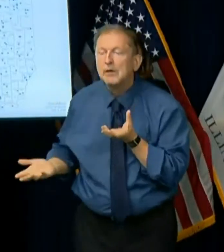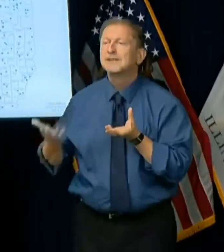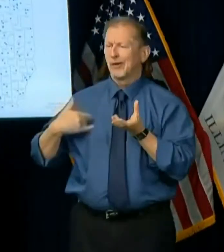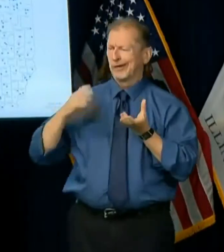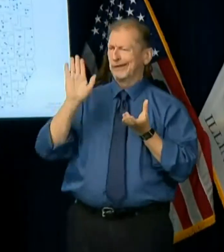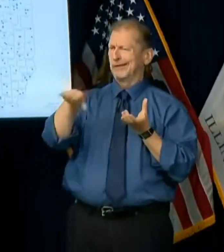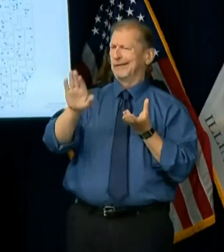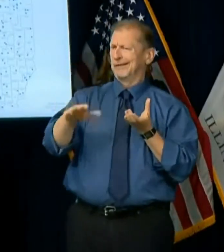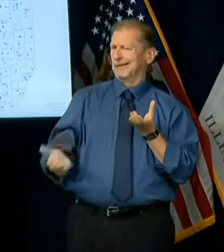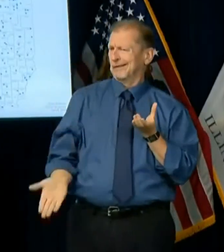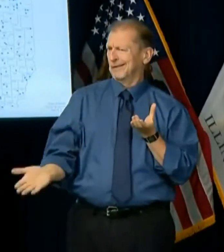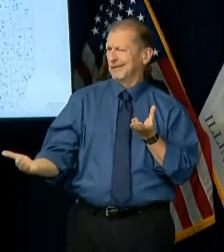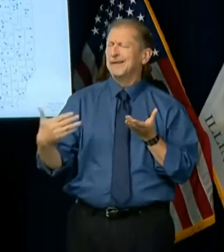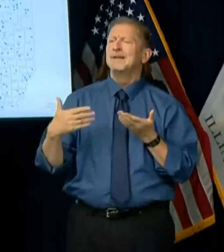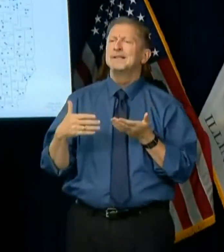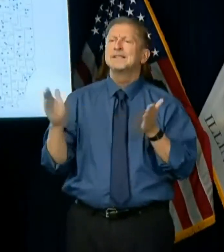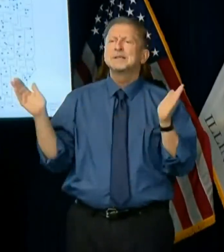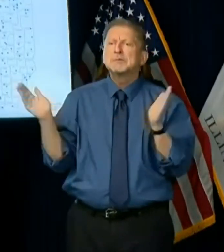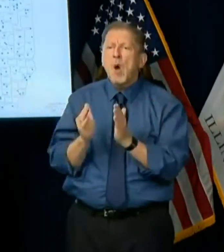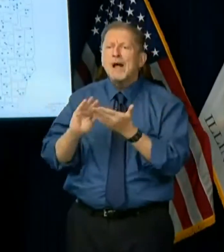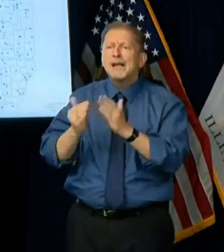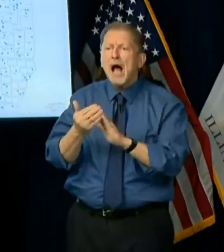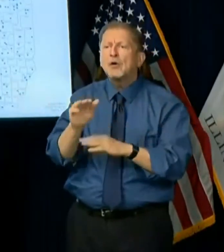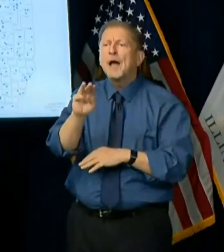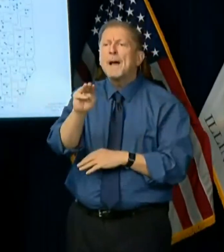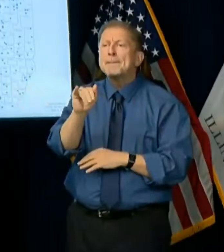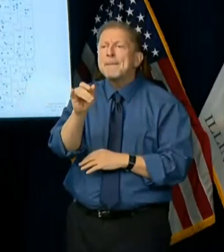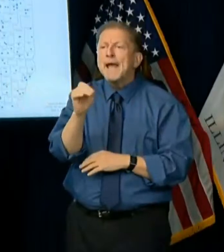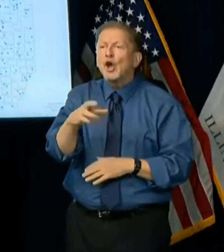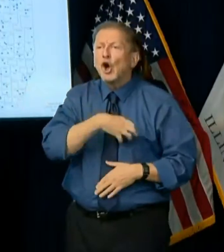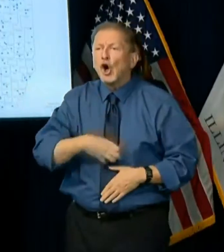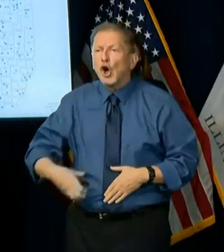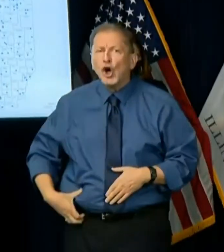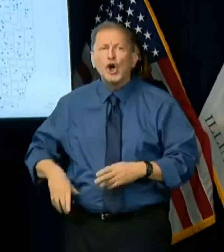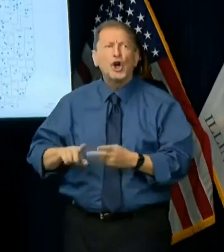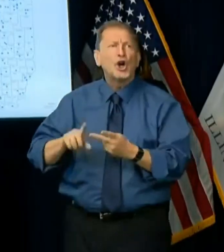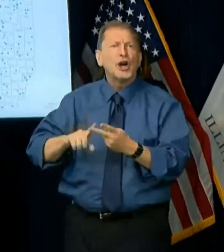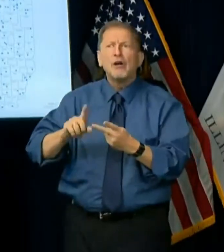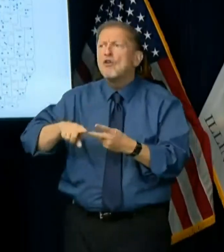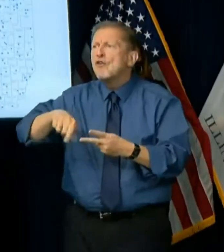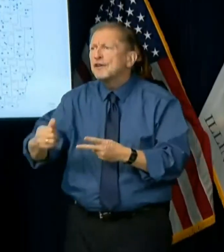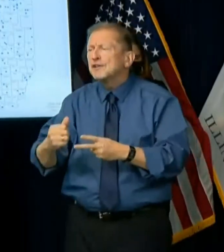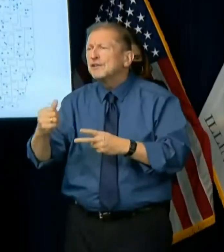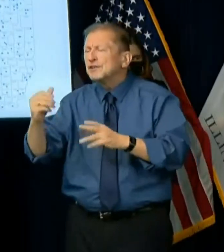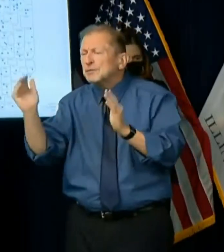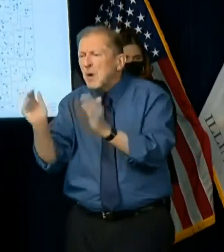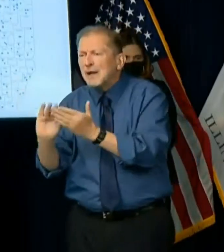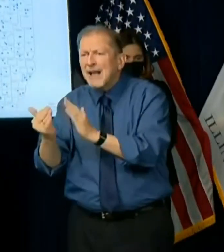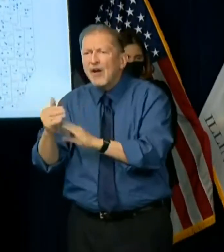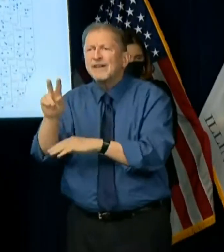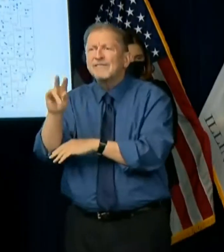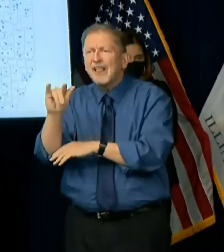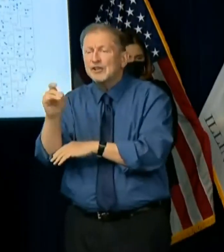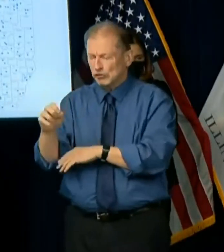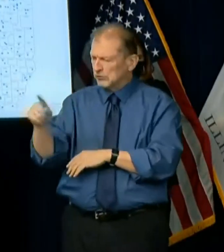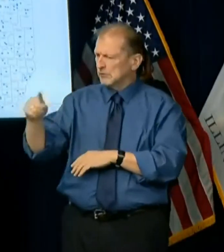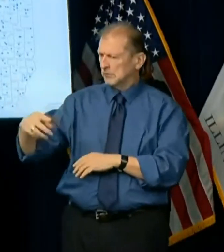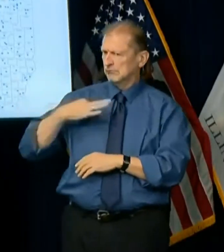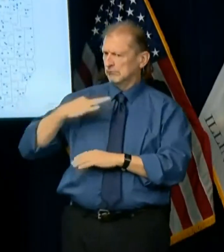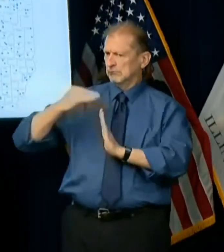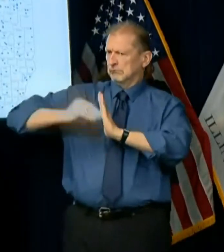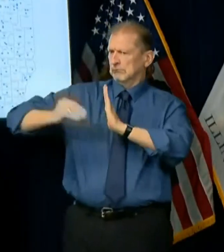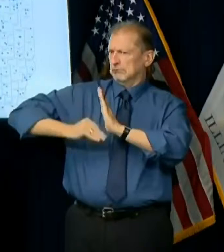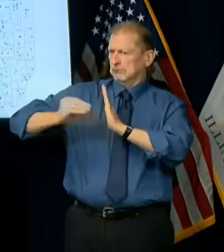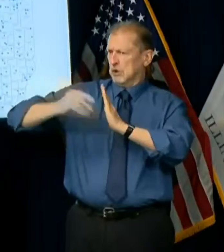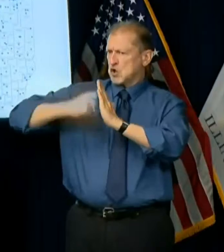to action to local mayors and city councils outside of Cook and the Collar counties. Submit your costs soon to make